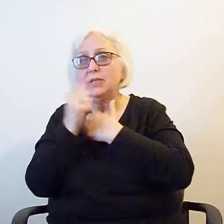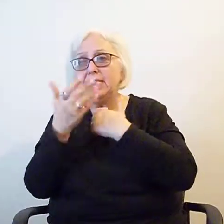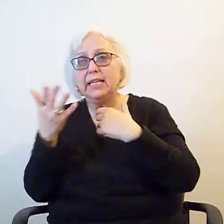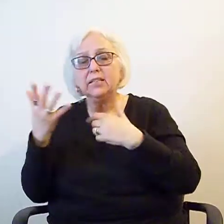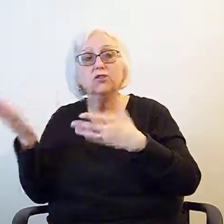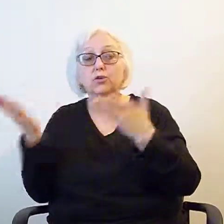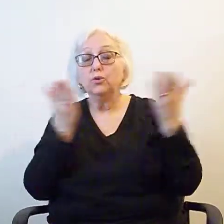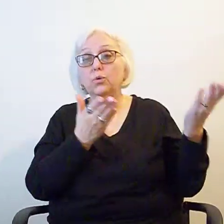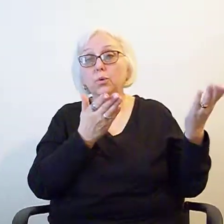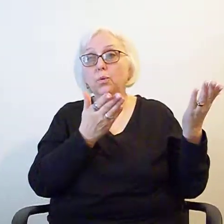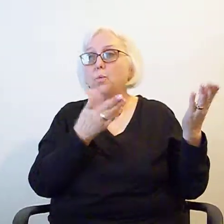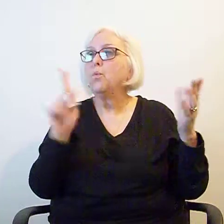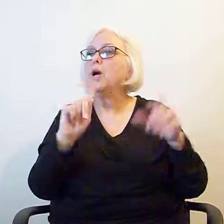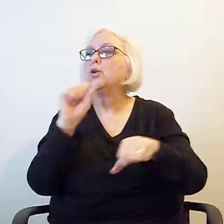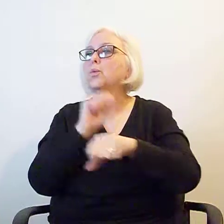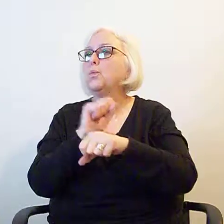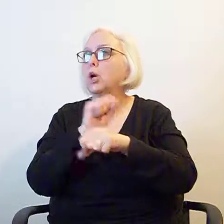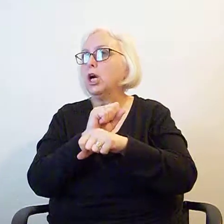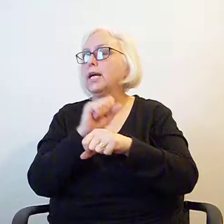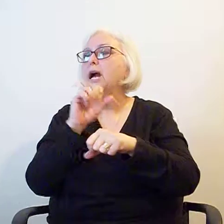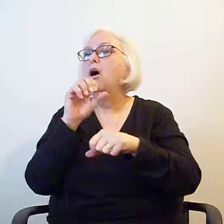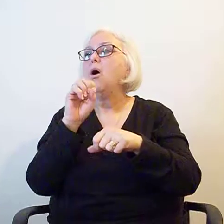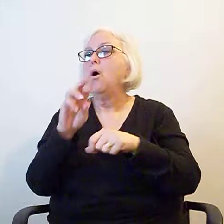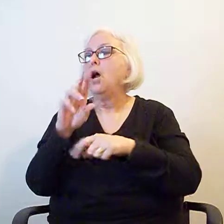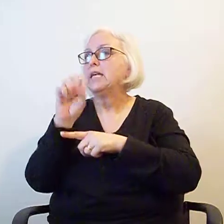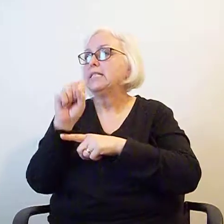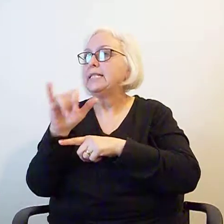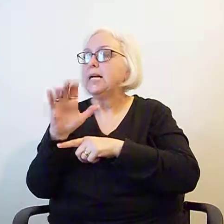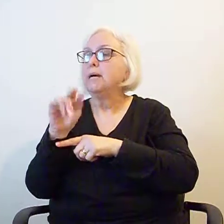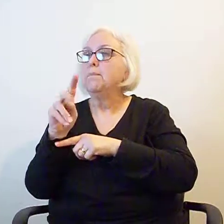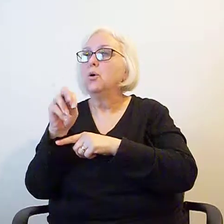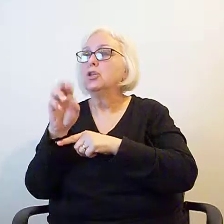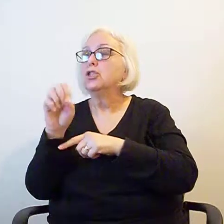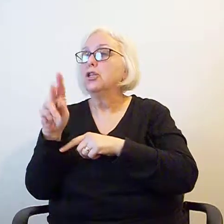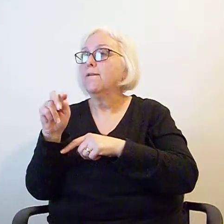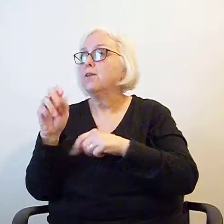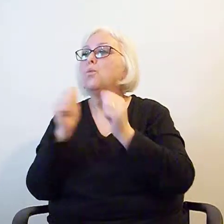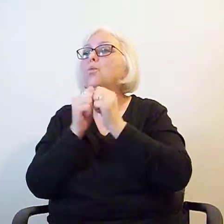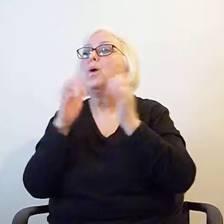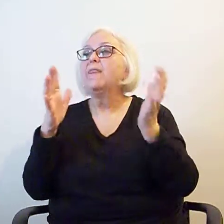onto the premises of Sycamore Services without proper authorization.